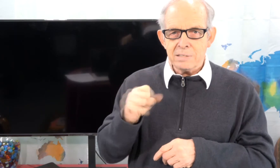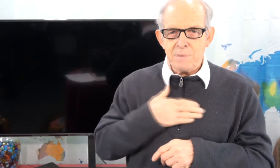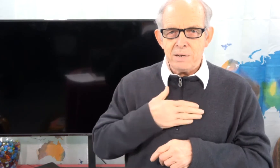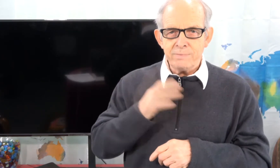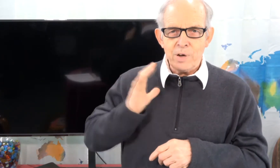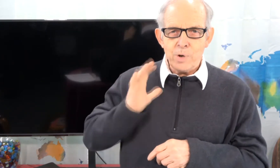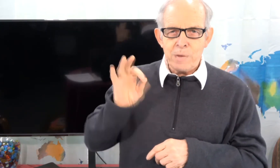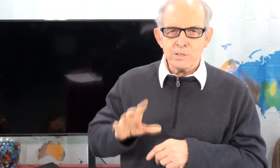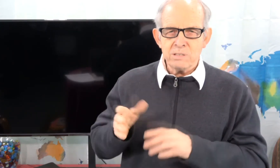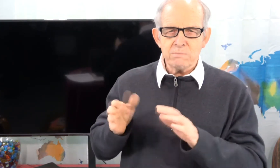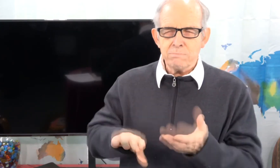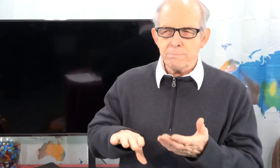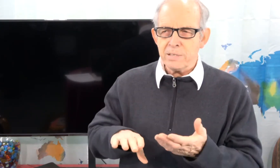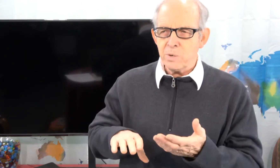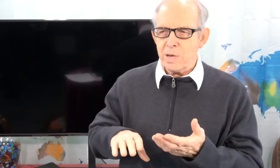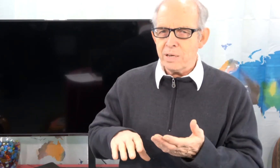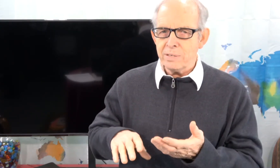my favorite backing, but today,